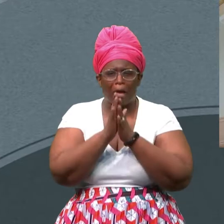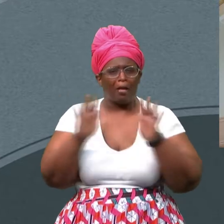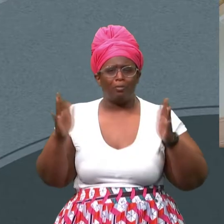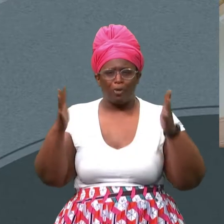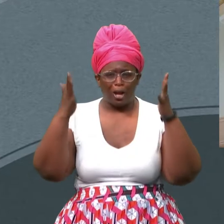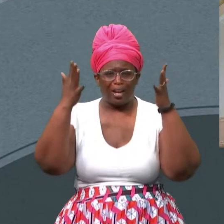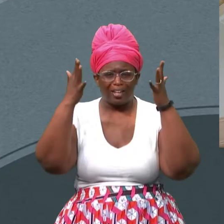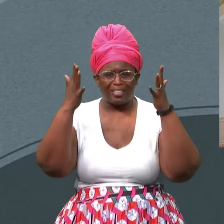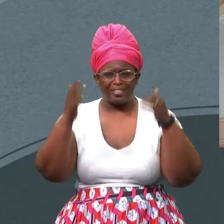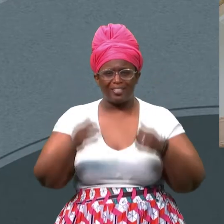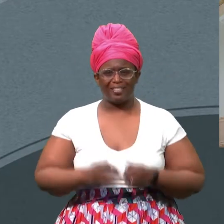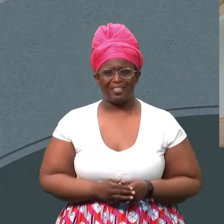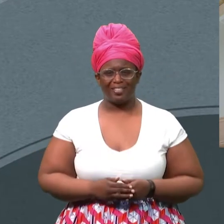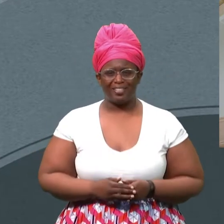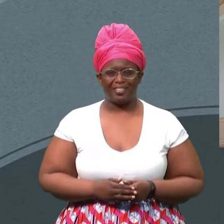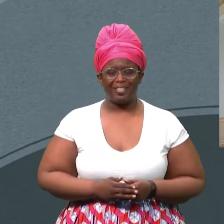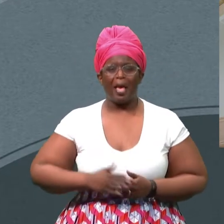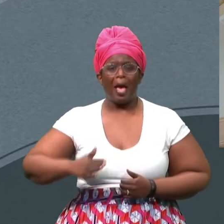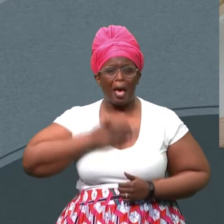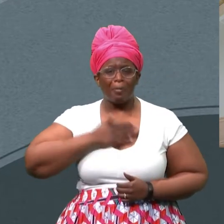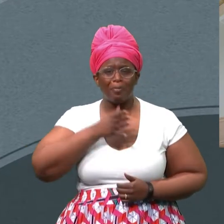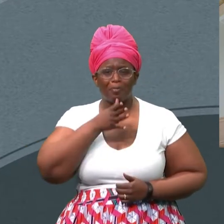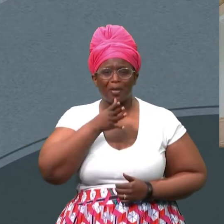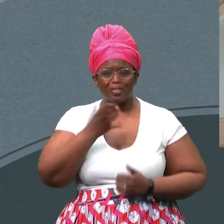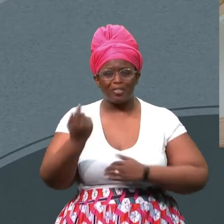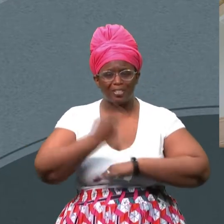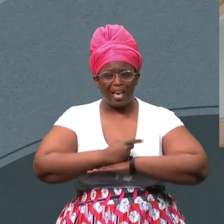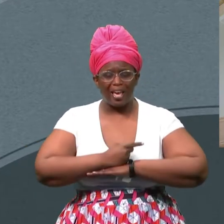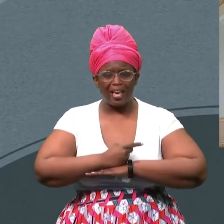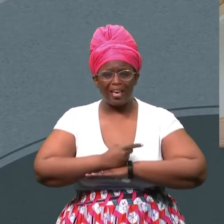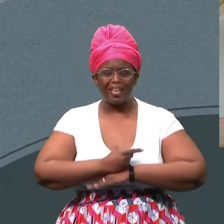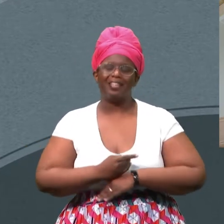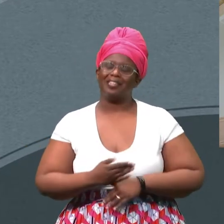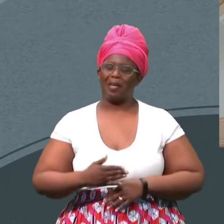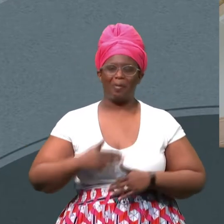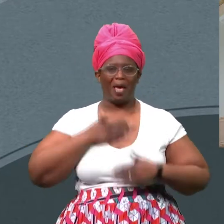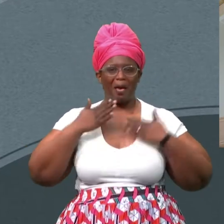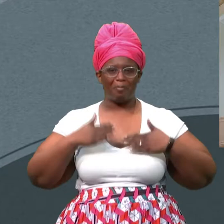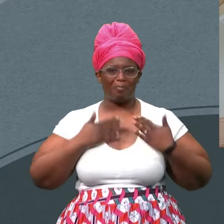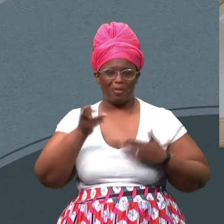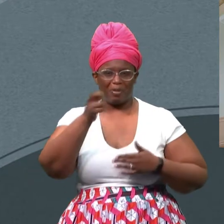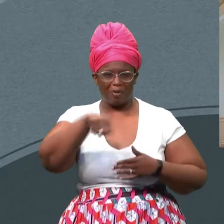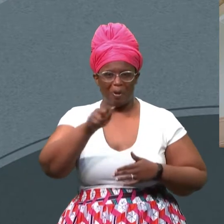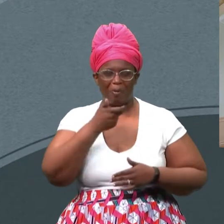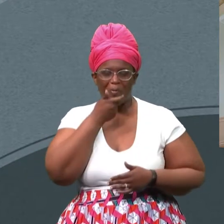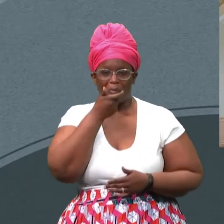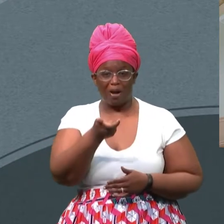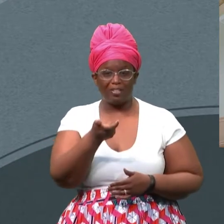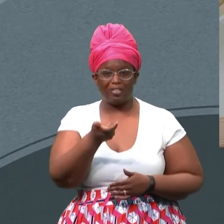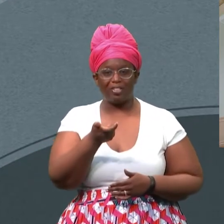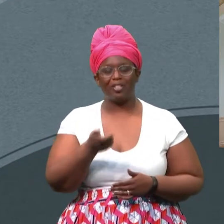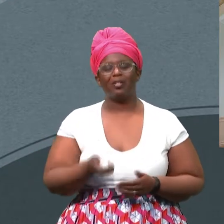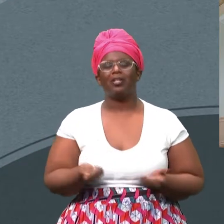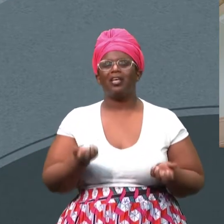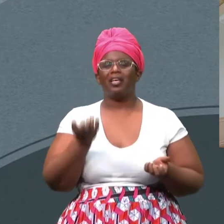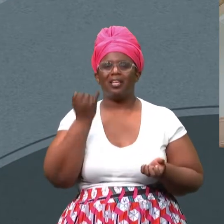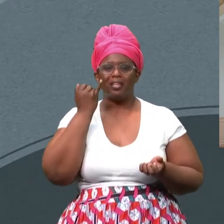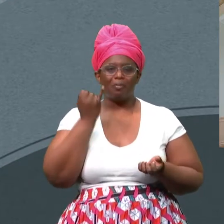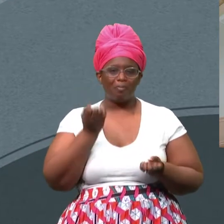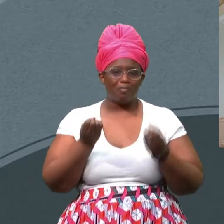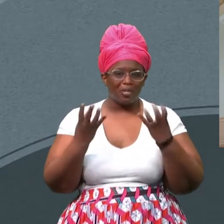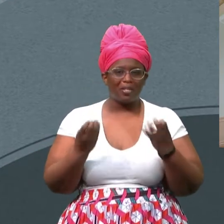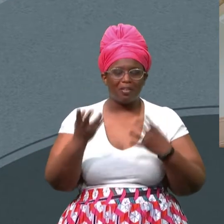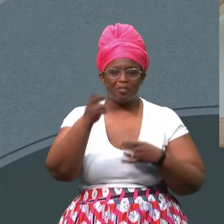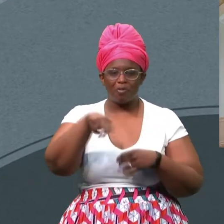Happy Mother's Day. I'm so grateful that you are watching. You are probably watching, if you're blessed to be able to do this, many of you